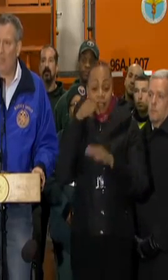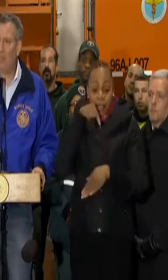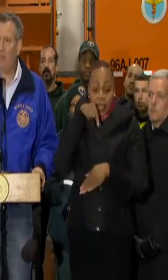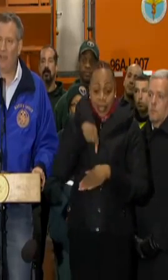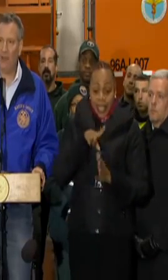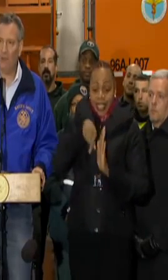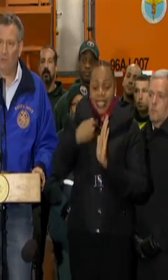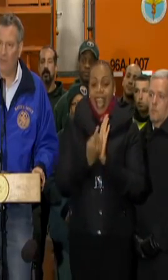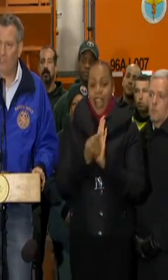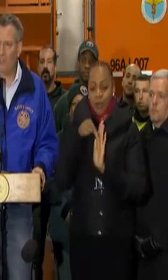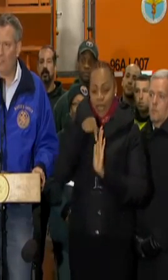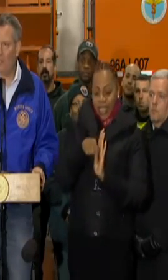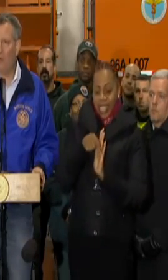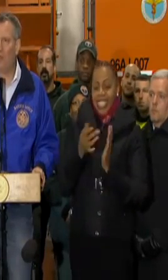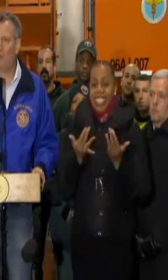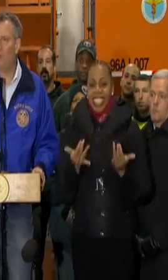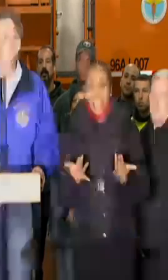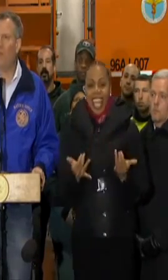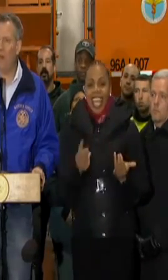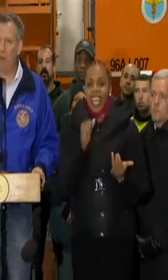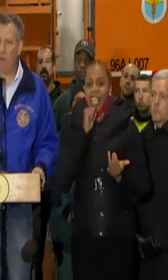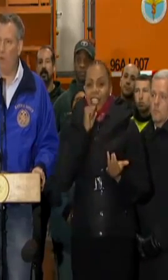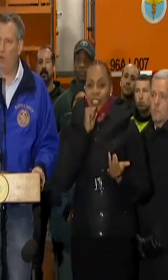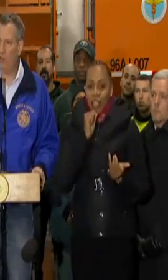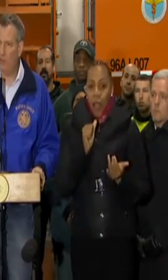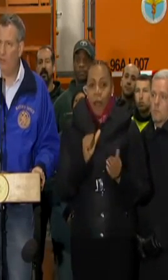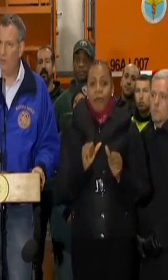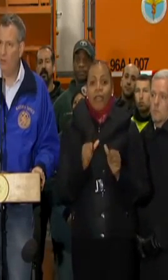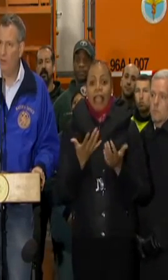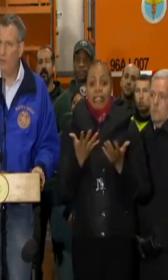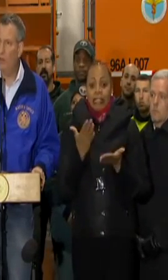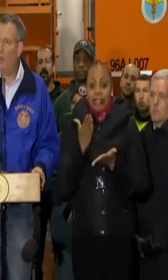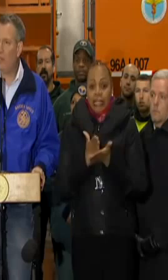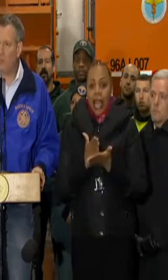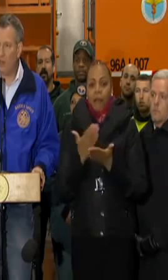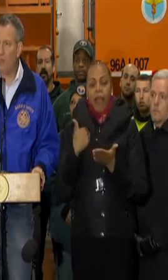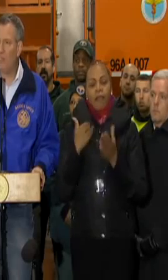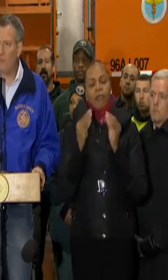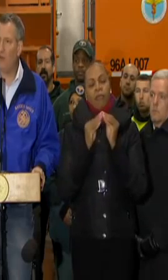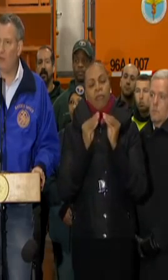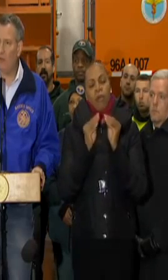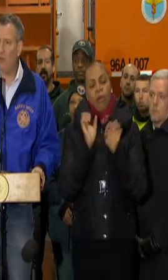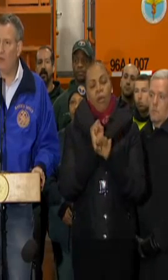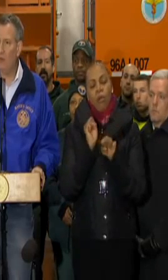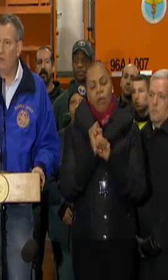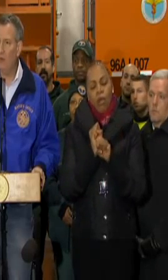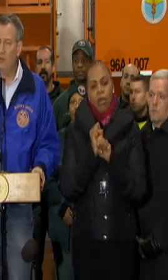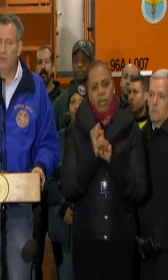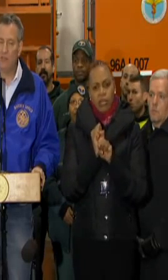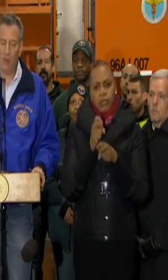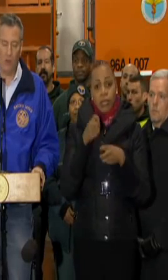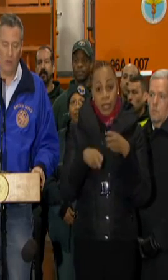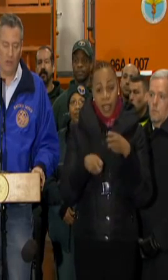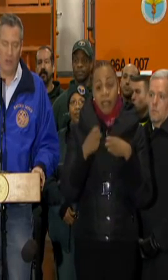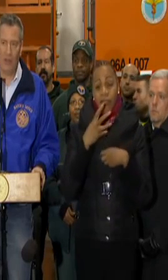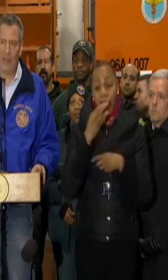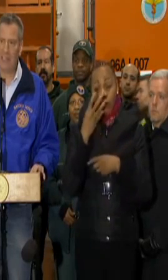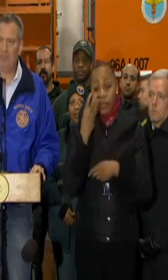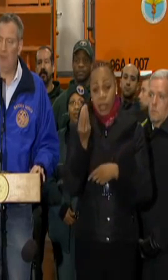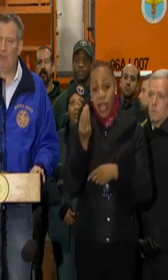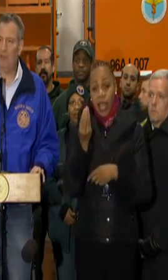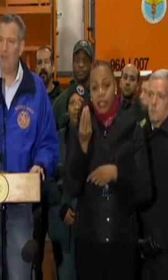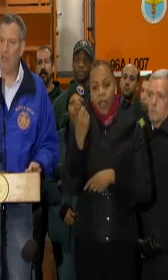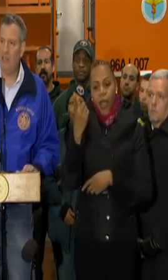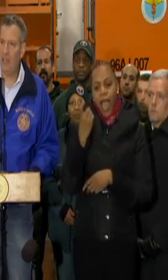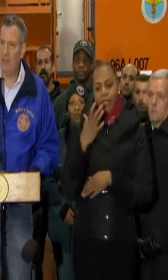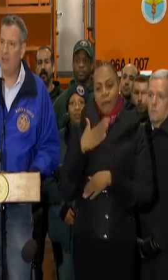this day. I don't rest on any laurels. We got a lot more work to do. And it's going to be difficult out there. So, ask